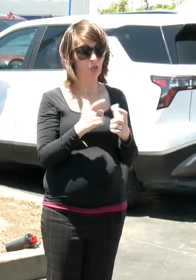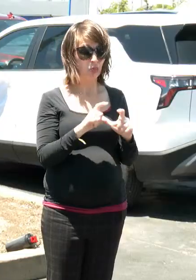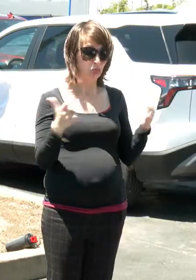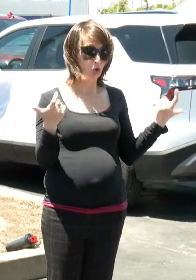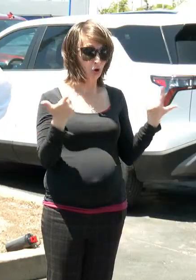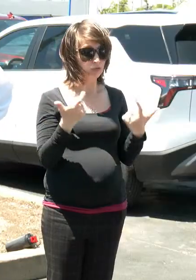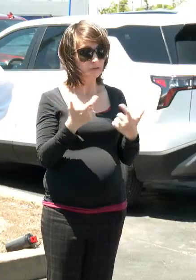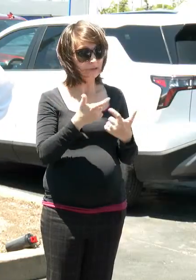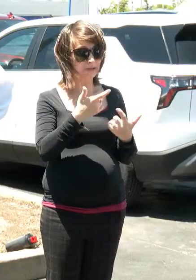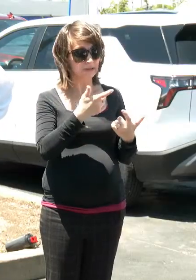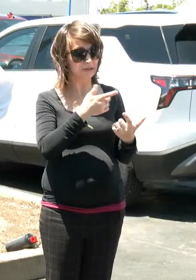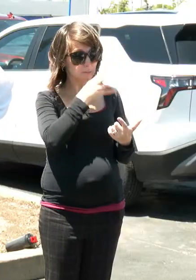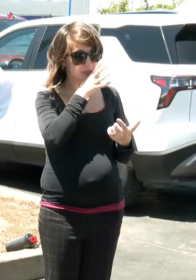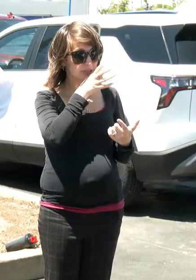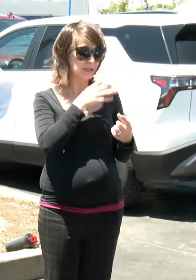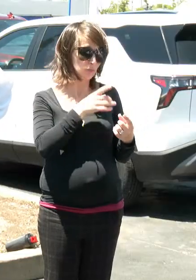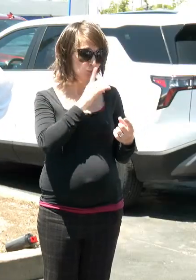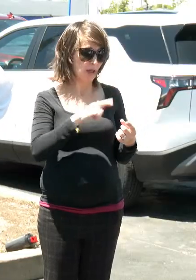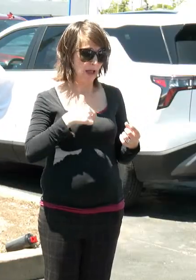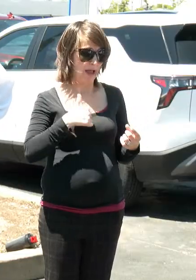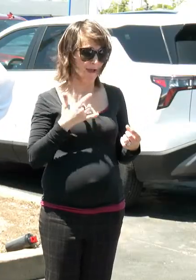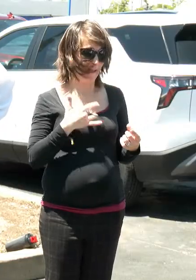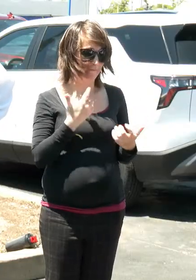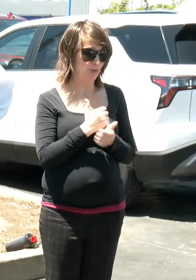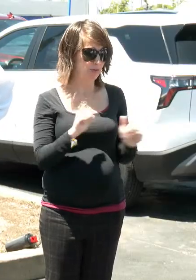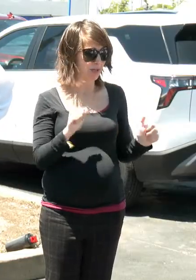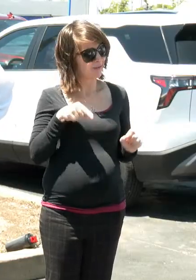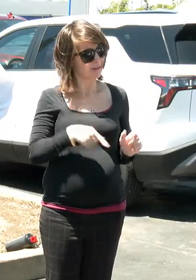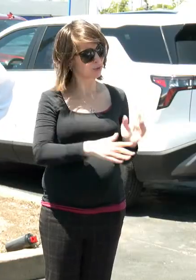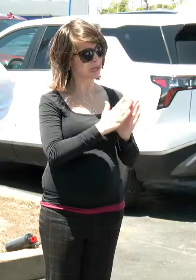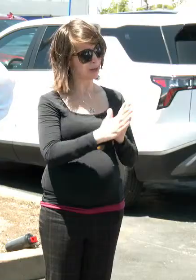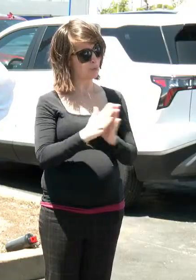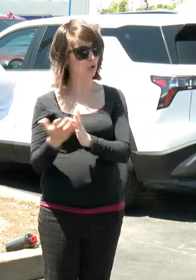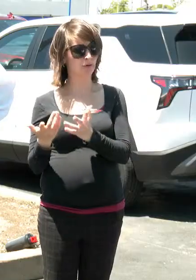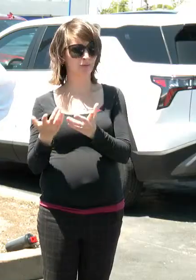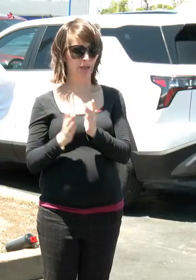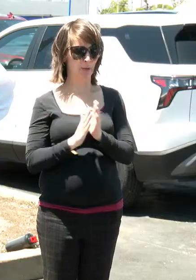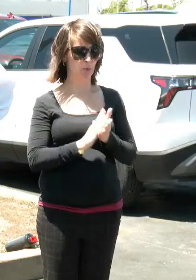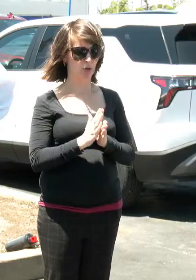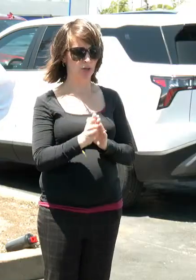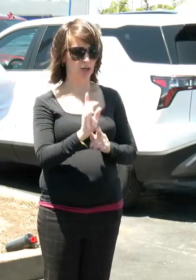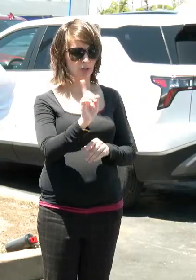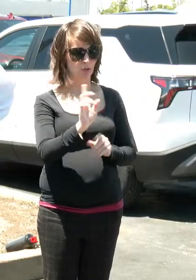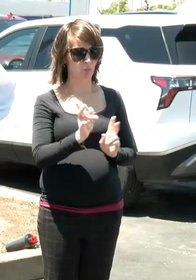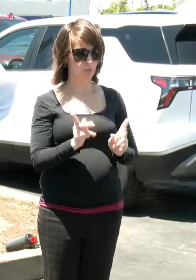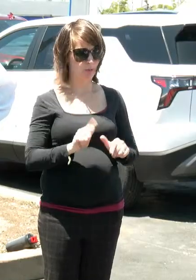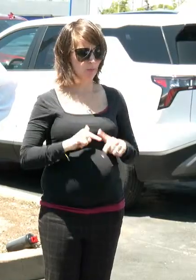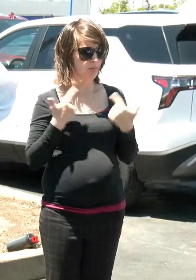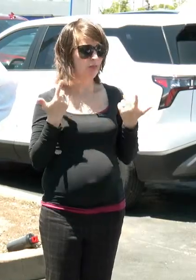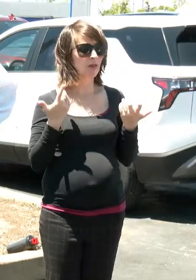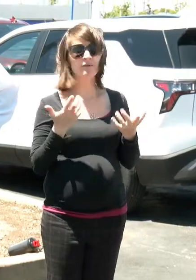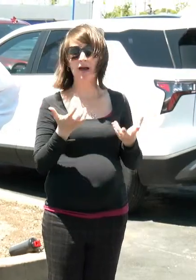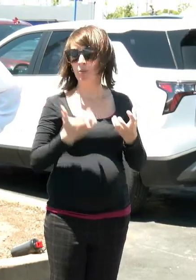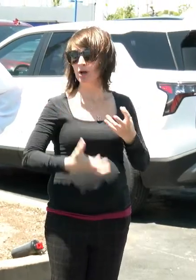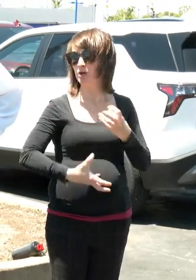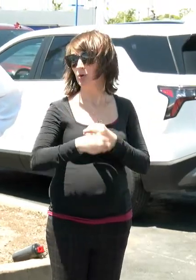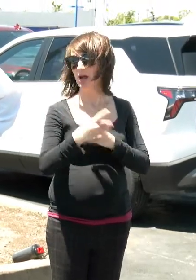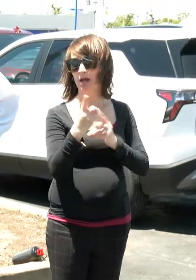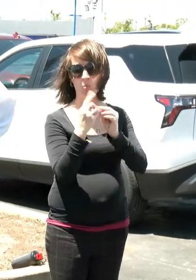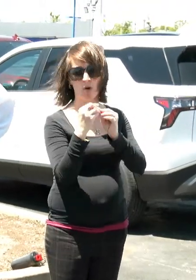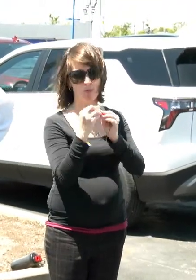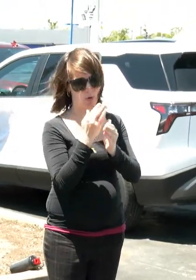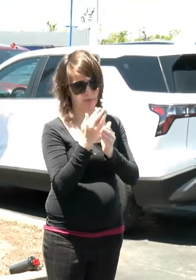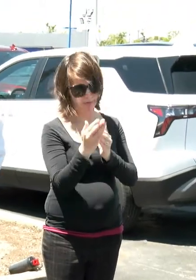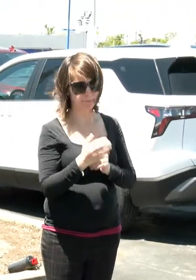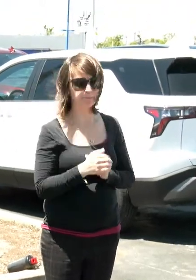personally feel safe in this community. These are neighborhoods. These are communities where people live. I just want to add one more thing to that. And